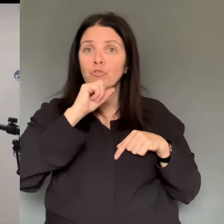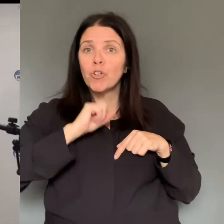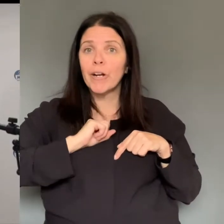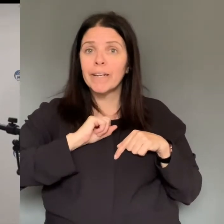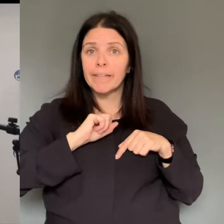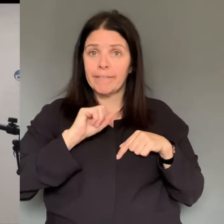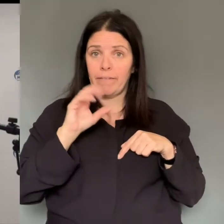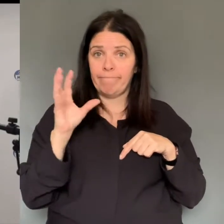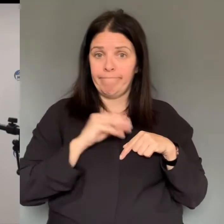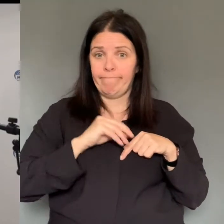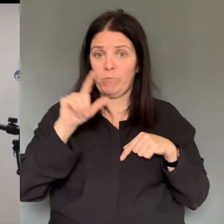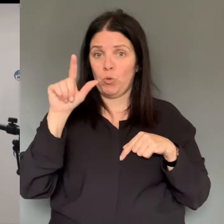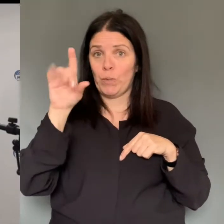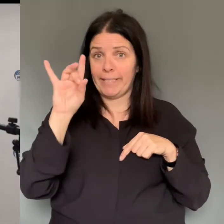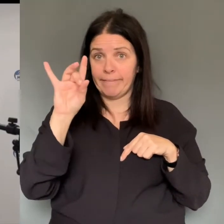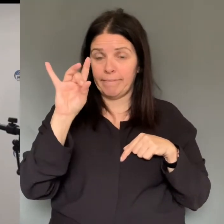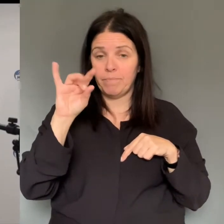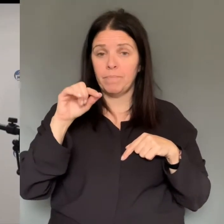now has